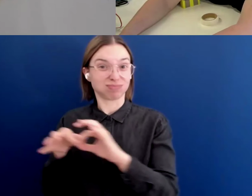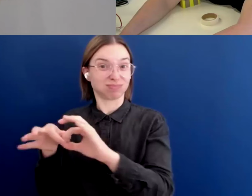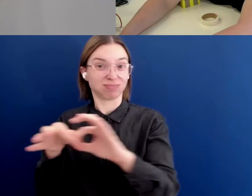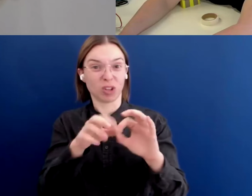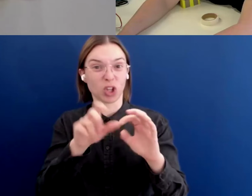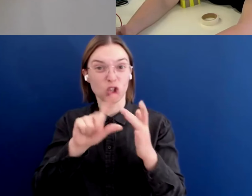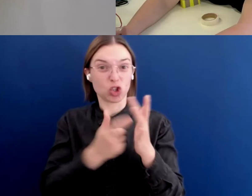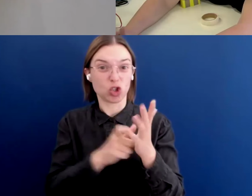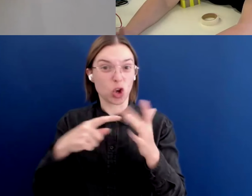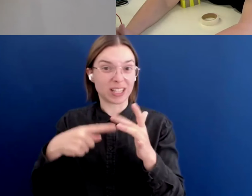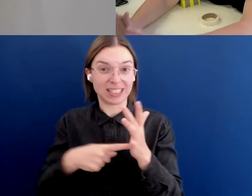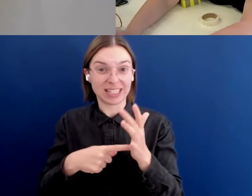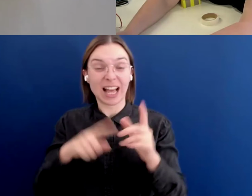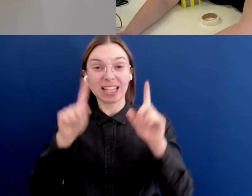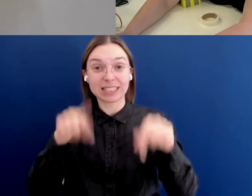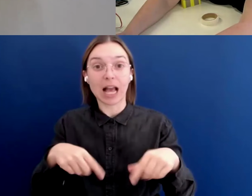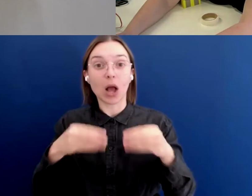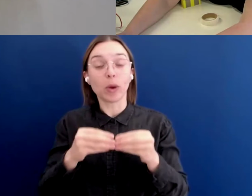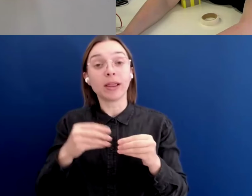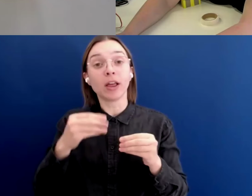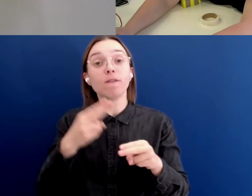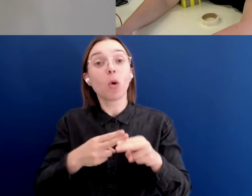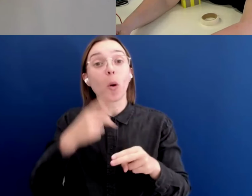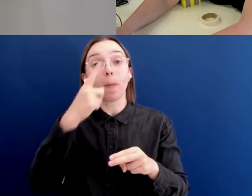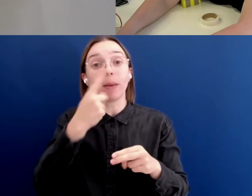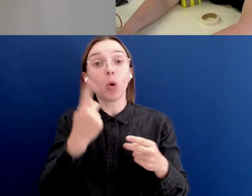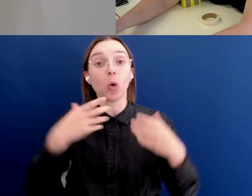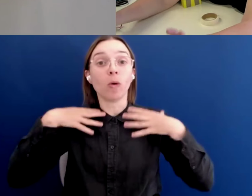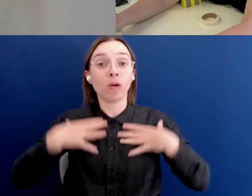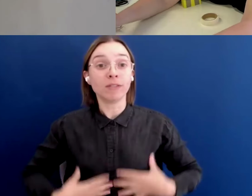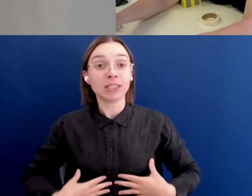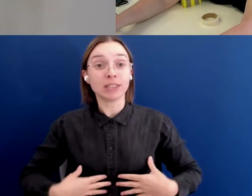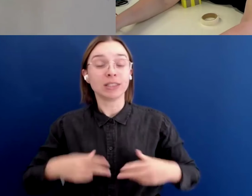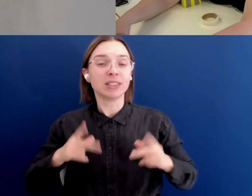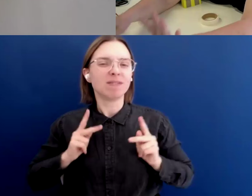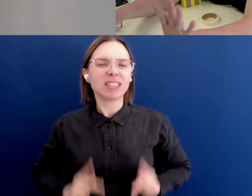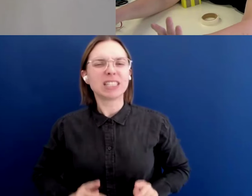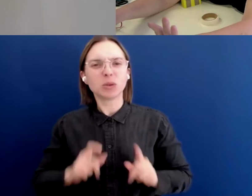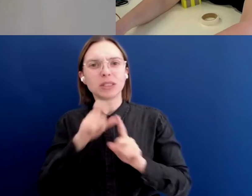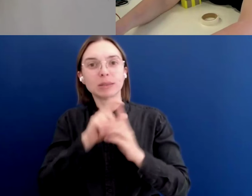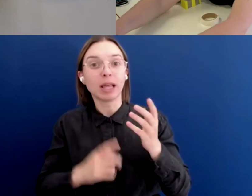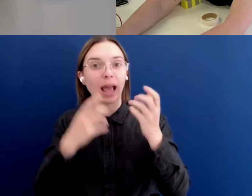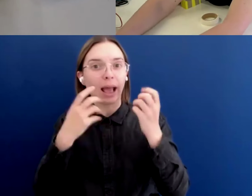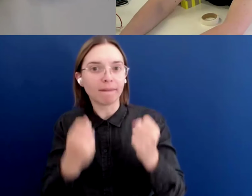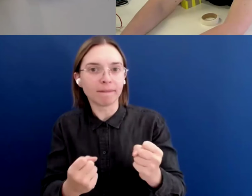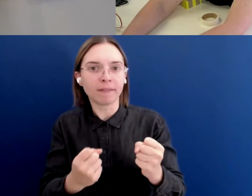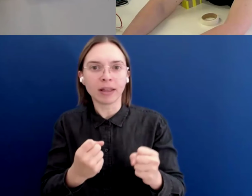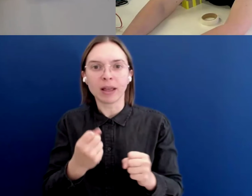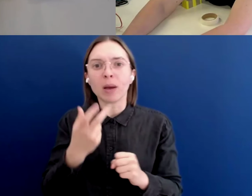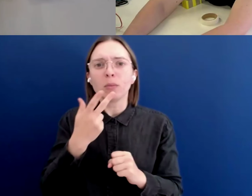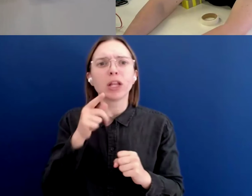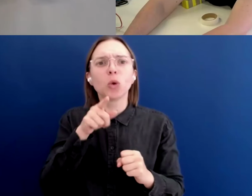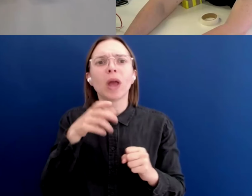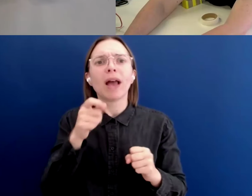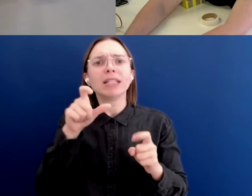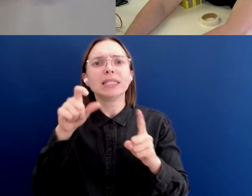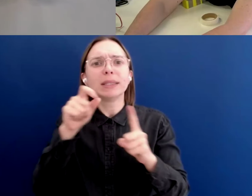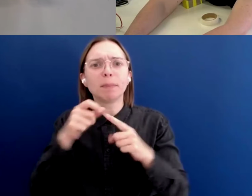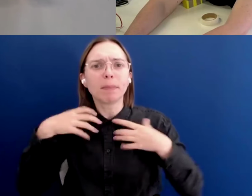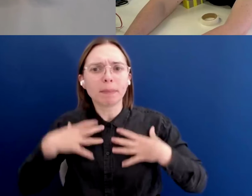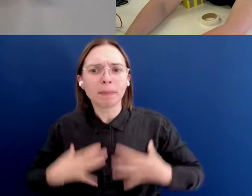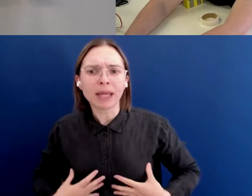disabilities with physical disabilities, because if you have cerebral palsy and you spend a lot of effort getting these to actually line